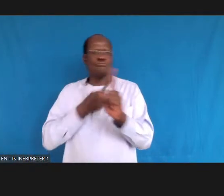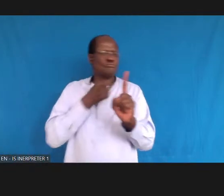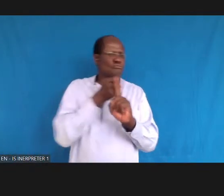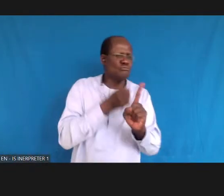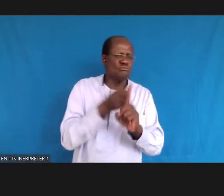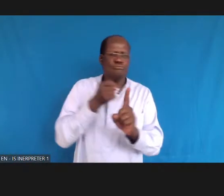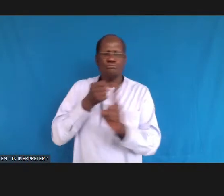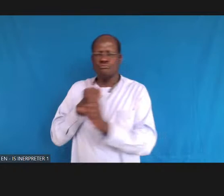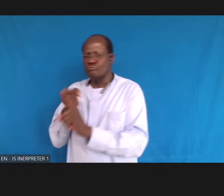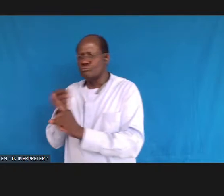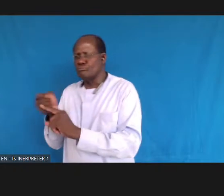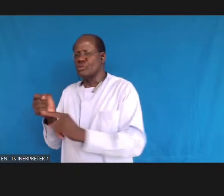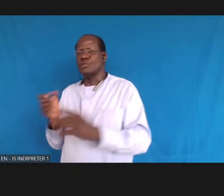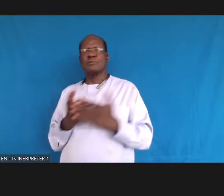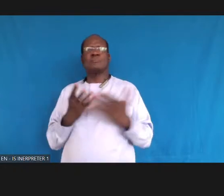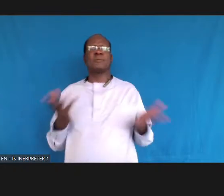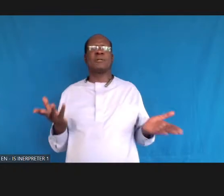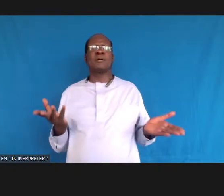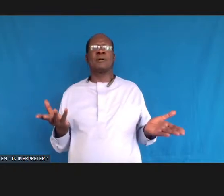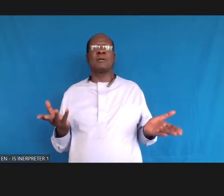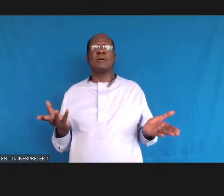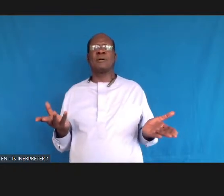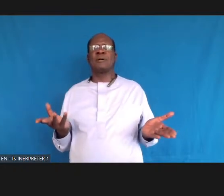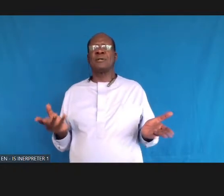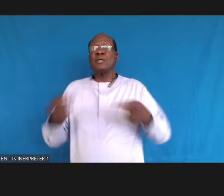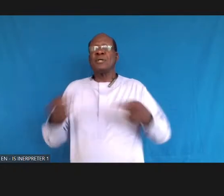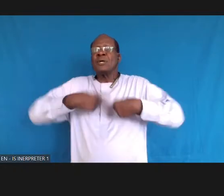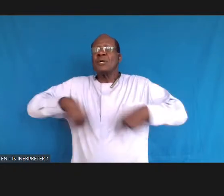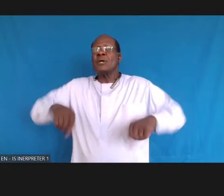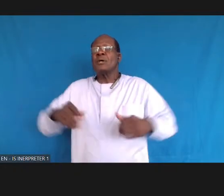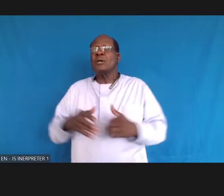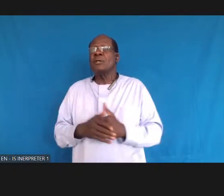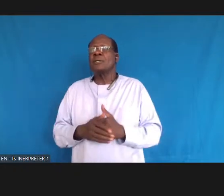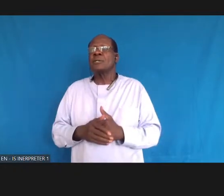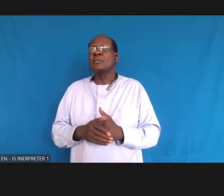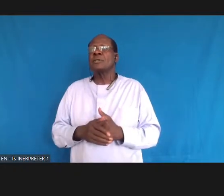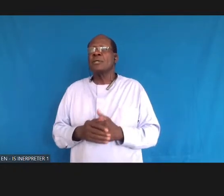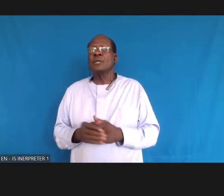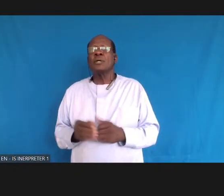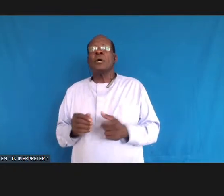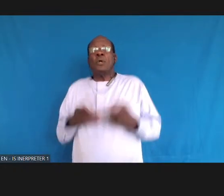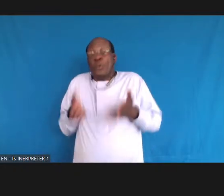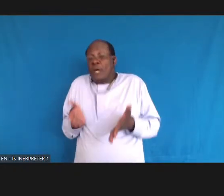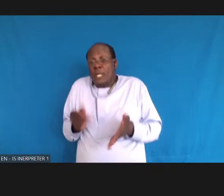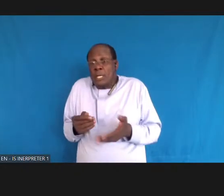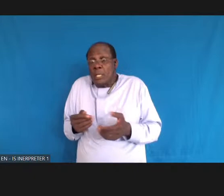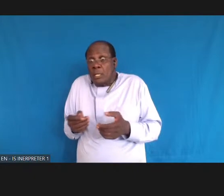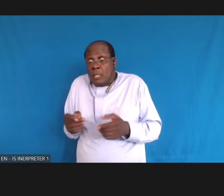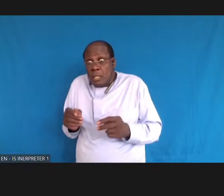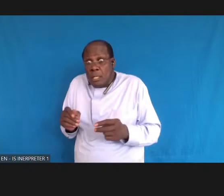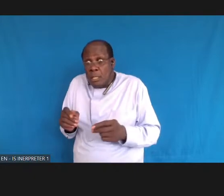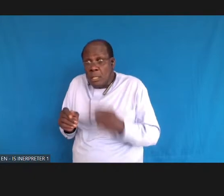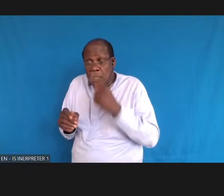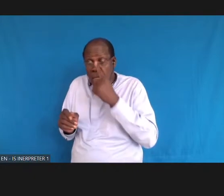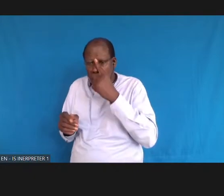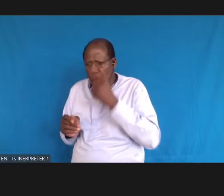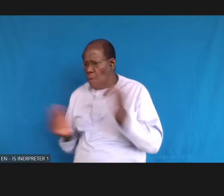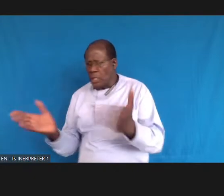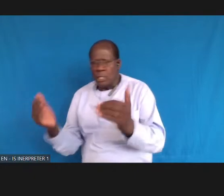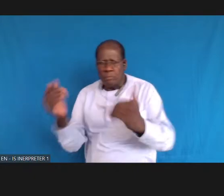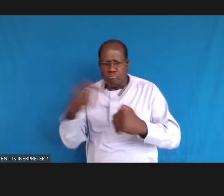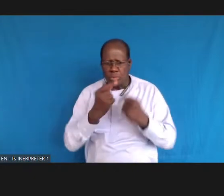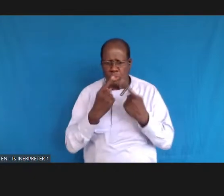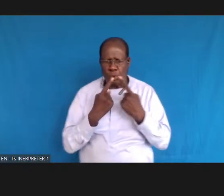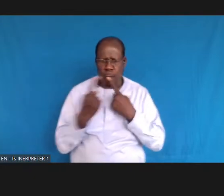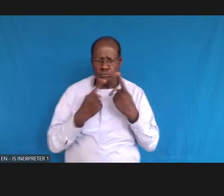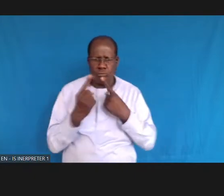genital mutilation. But then we see that in today's world, people are still practicing it. And then we came together to say, how best could